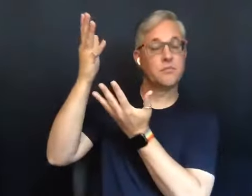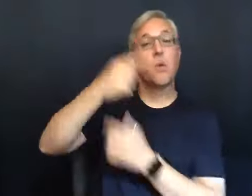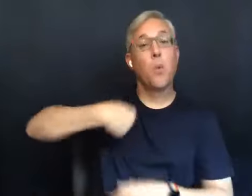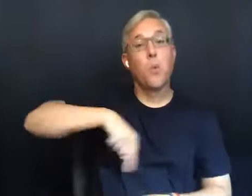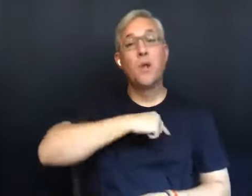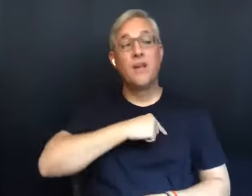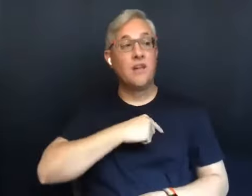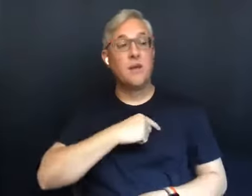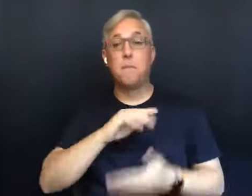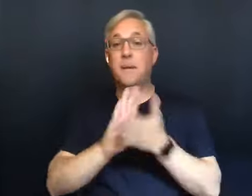why.